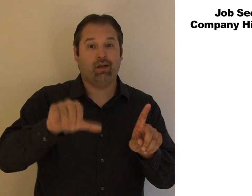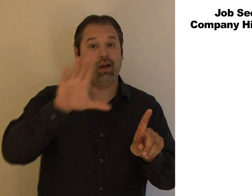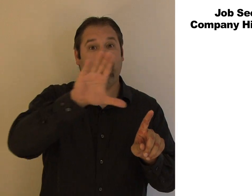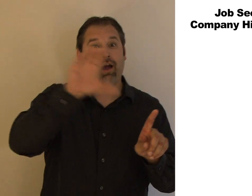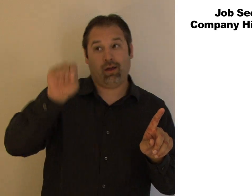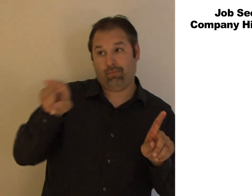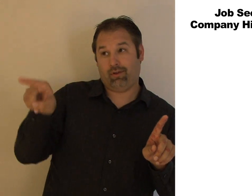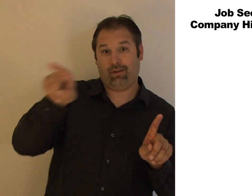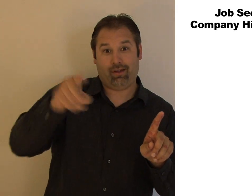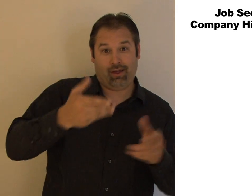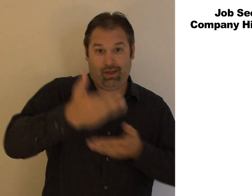employees.